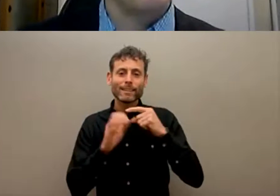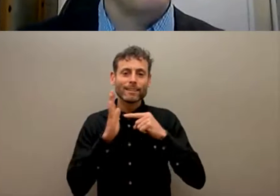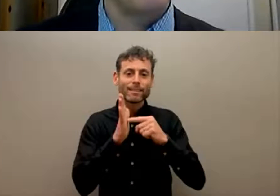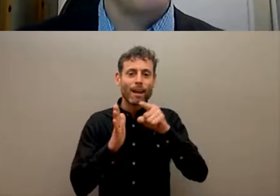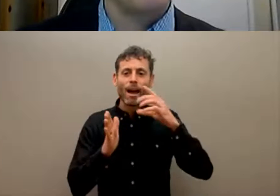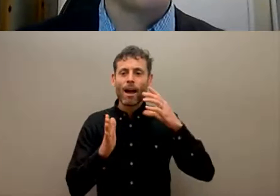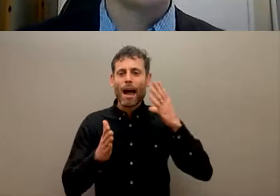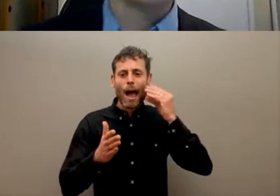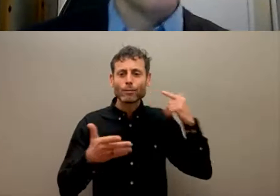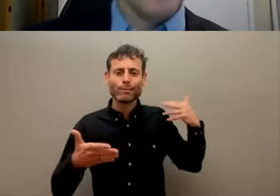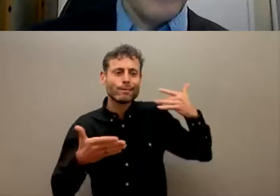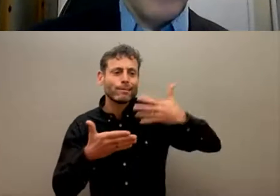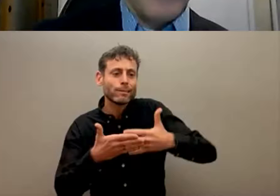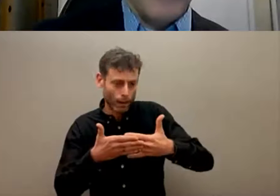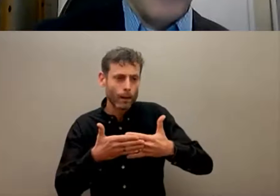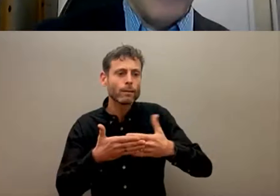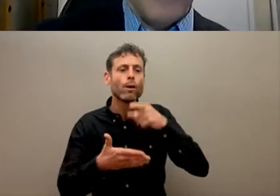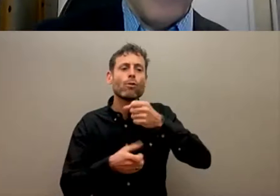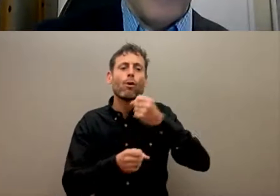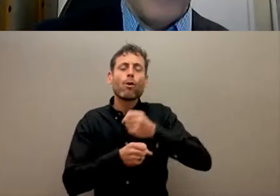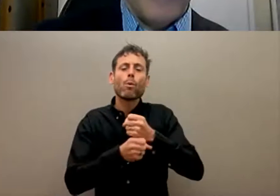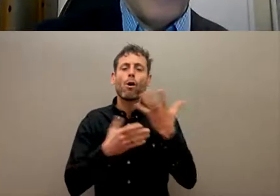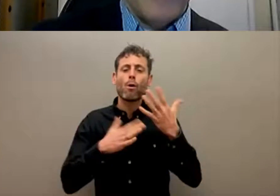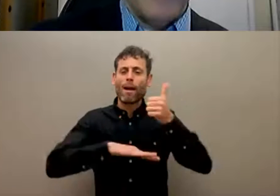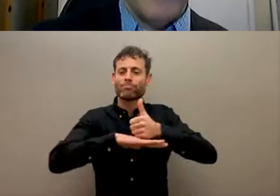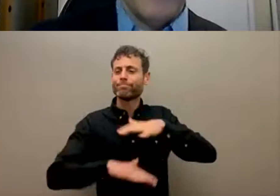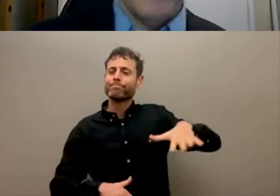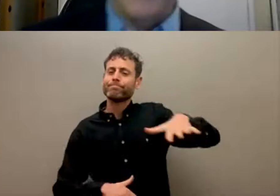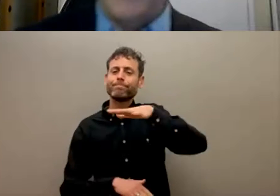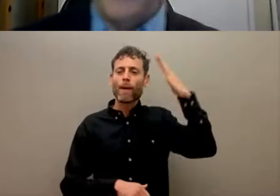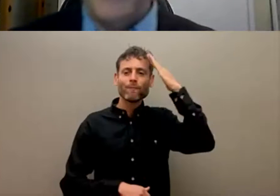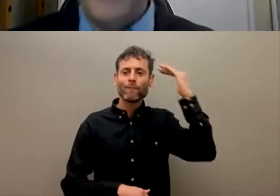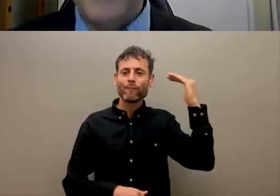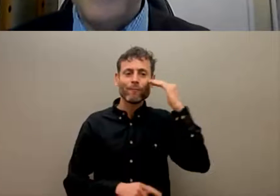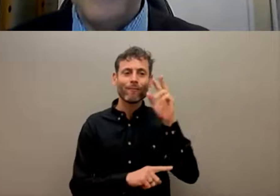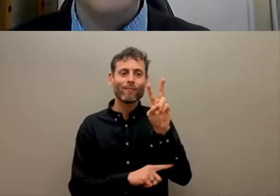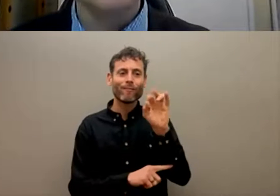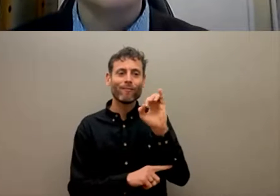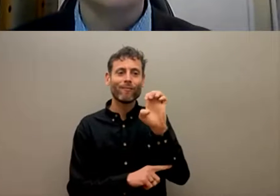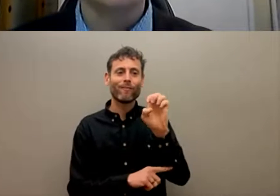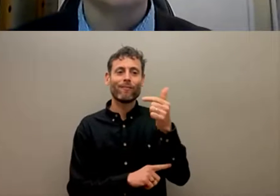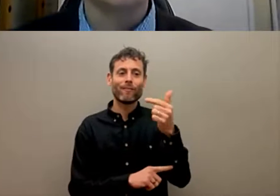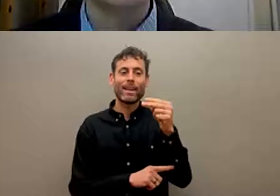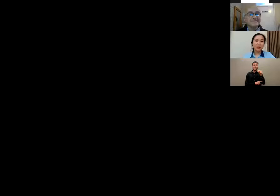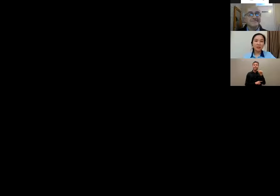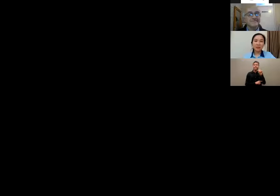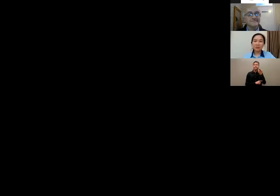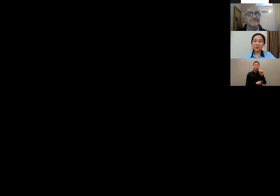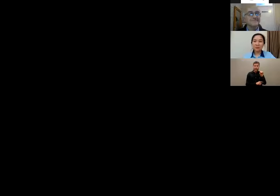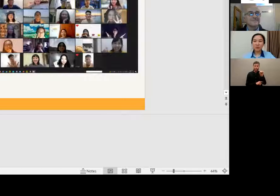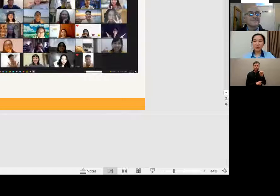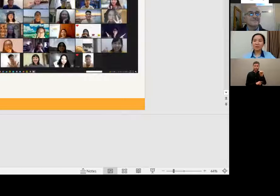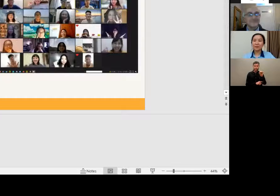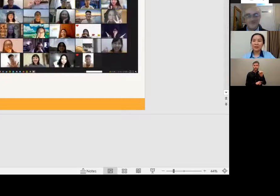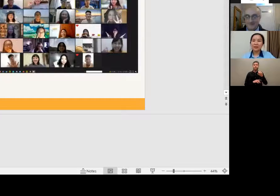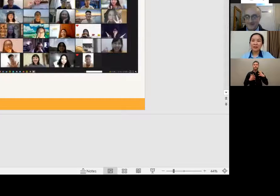Thank you very much. And good morning, good afternoon, everyone. I am Quế, the Director of Global